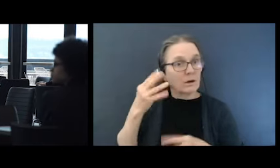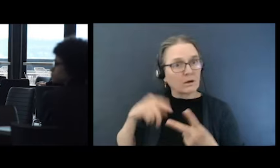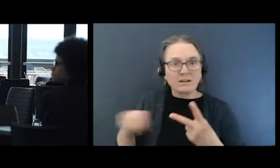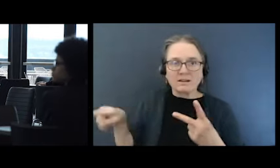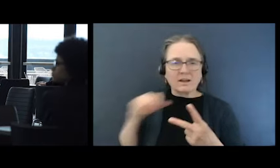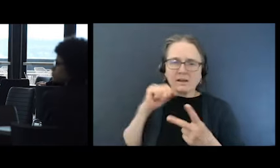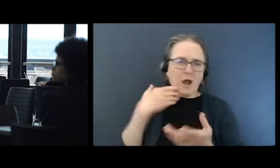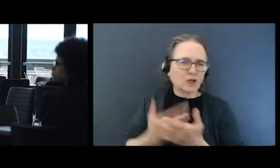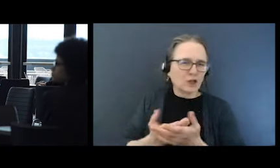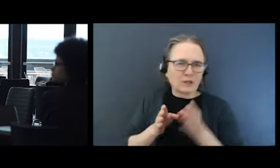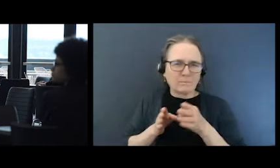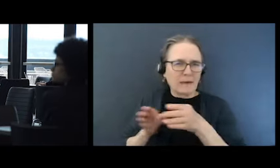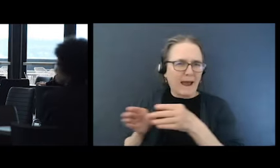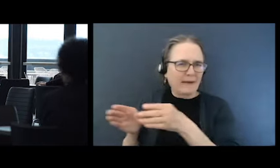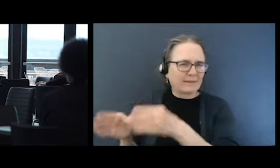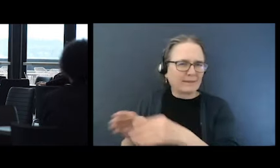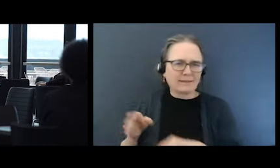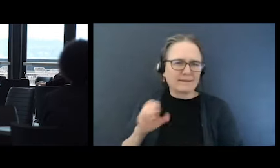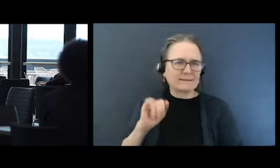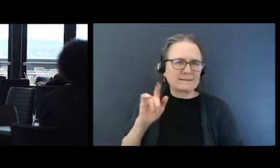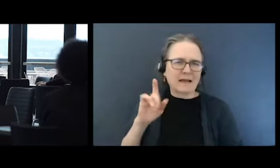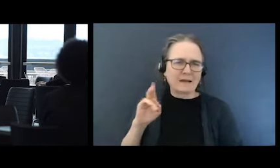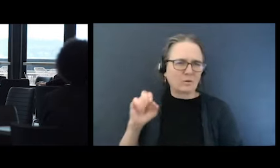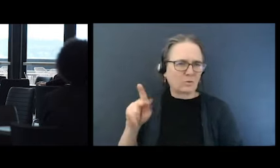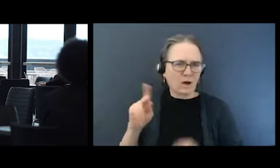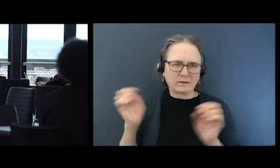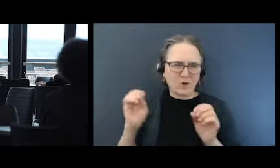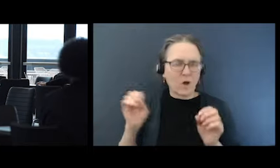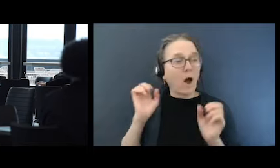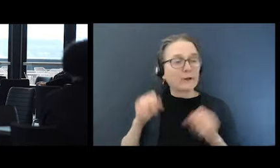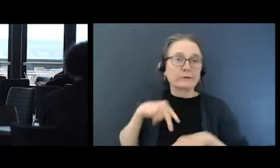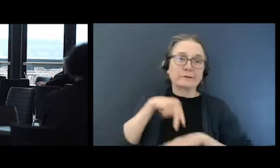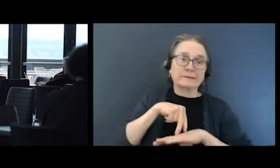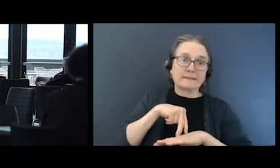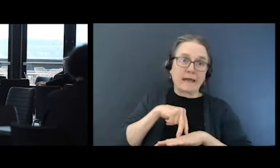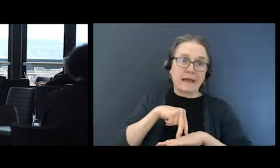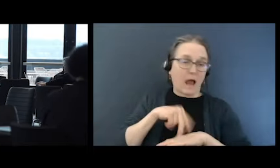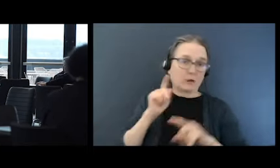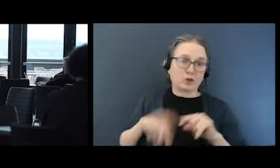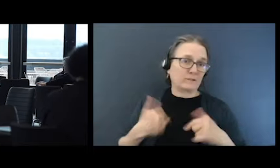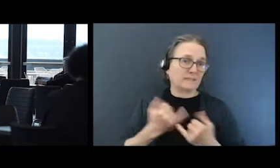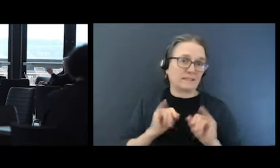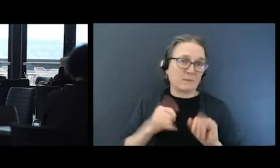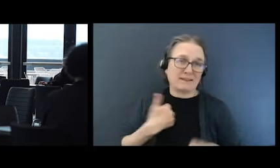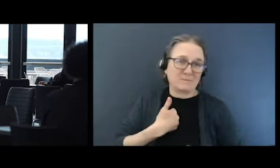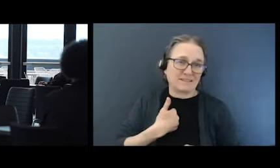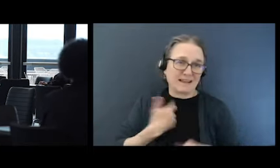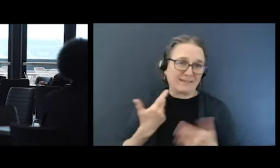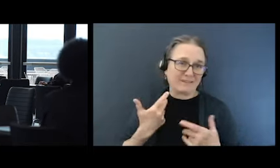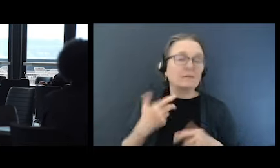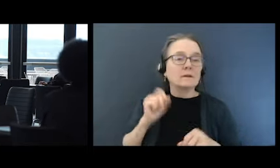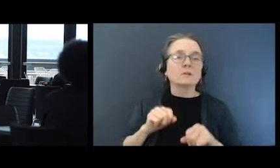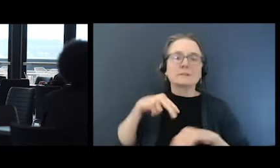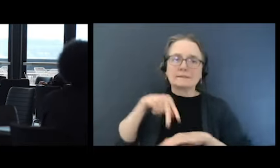here of how do things change over time, or because I think at this point, we're all kind